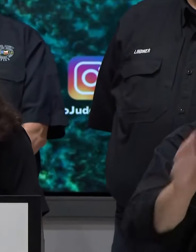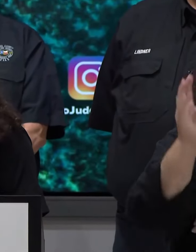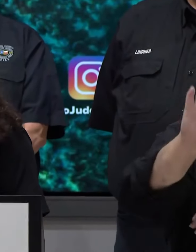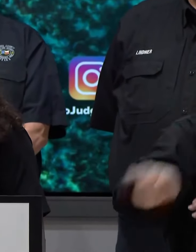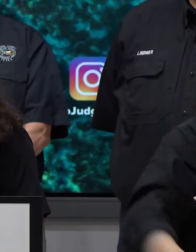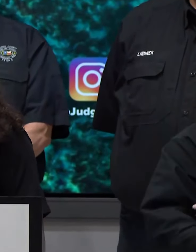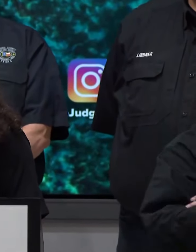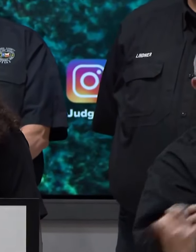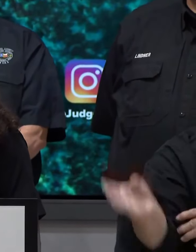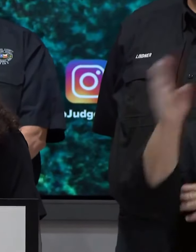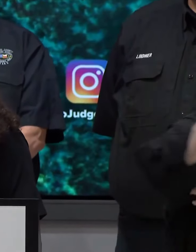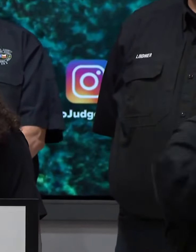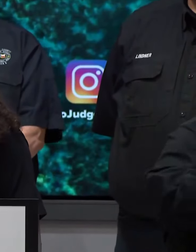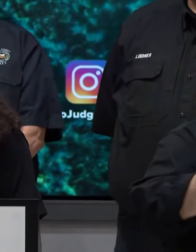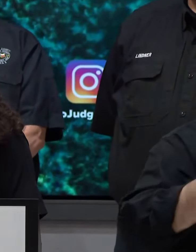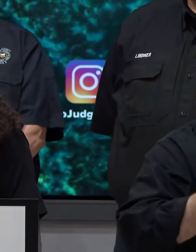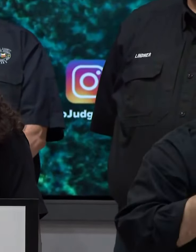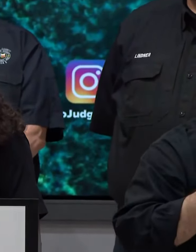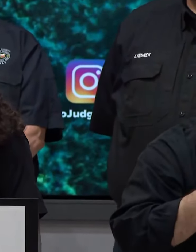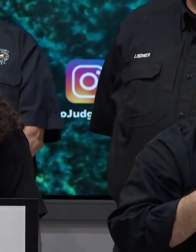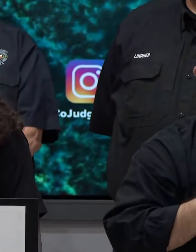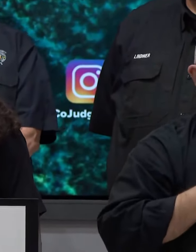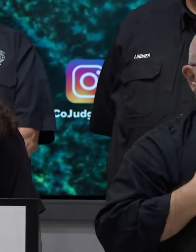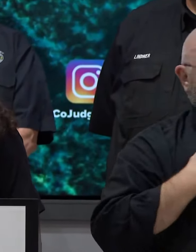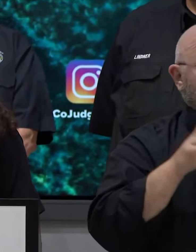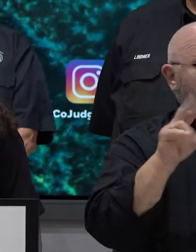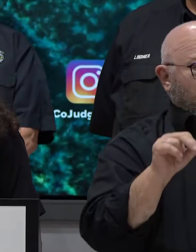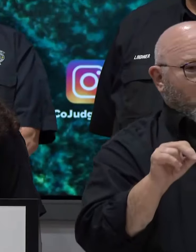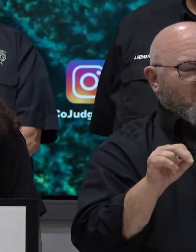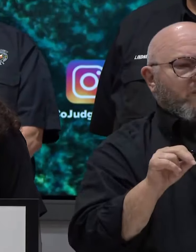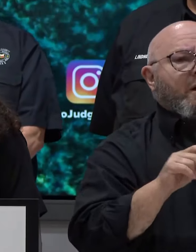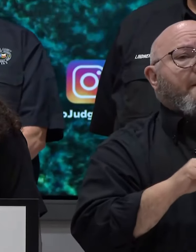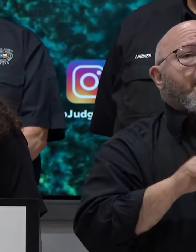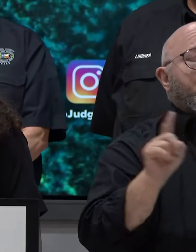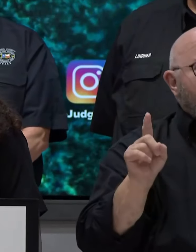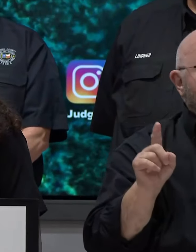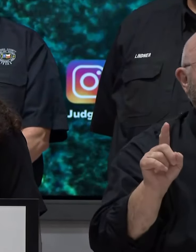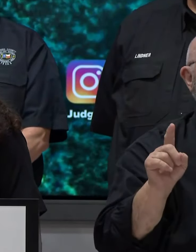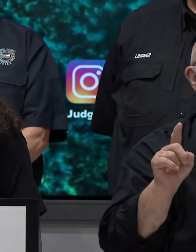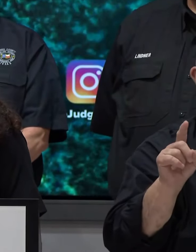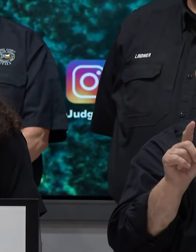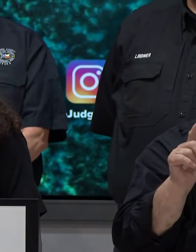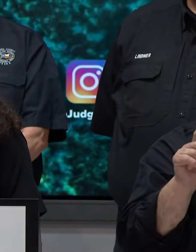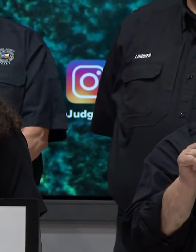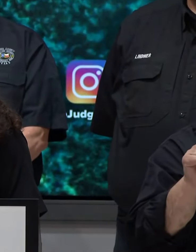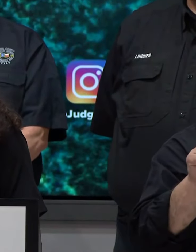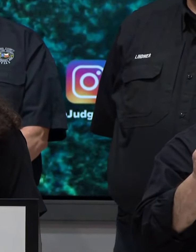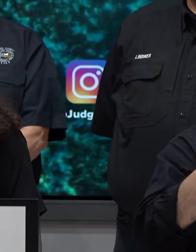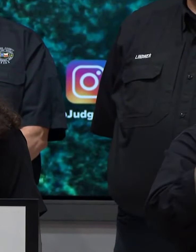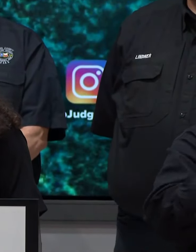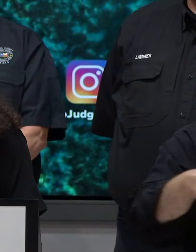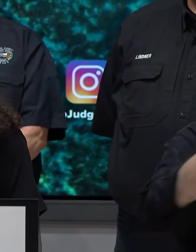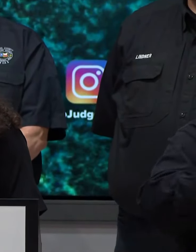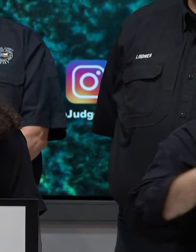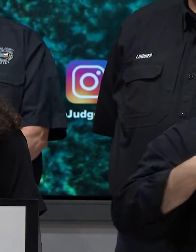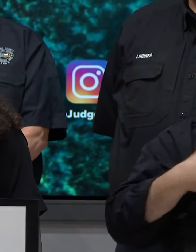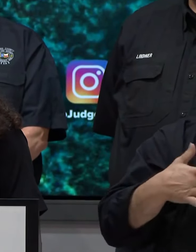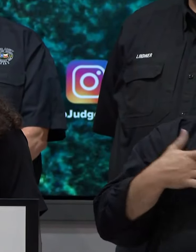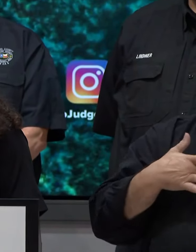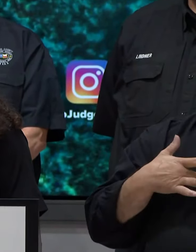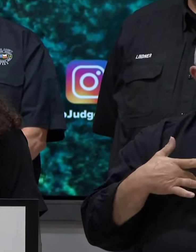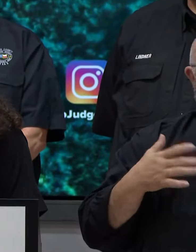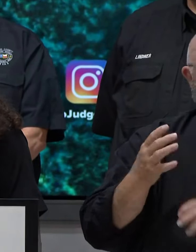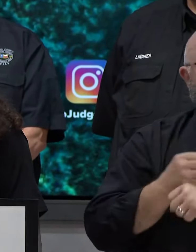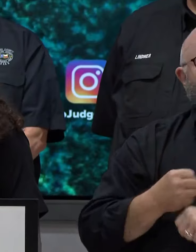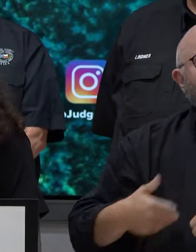night, and working all day. So I'm not happy either. None of us are happy. The sense that I get, though, as I said